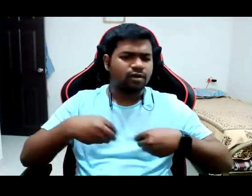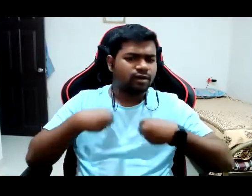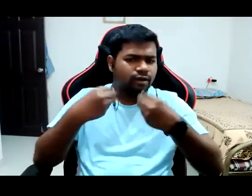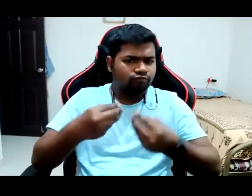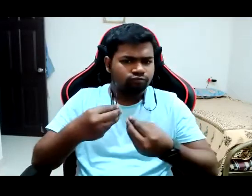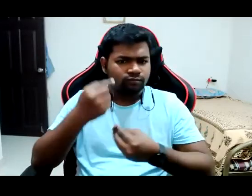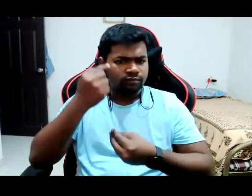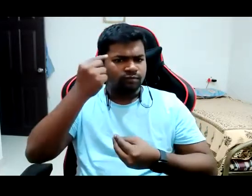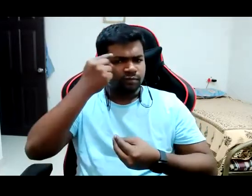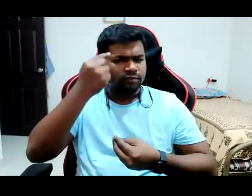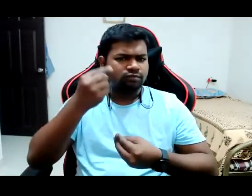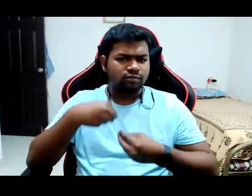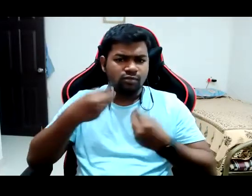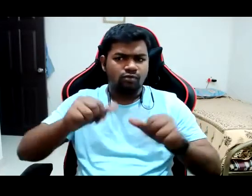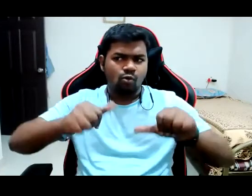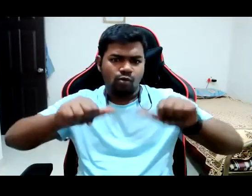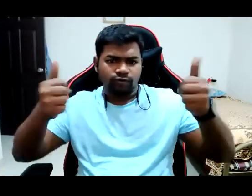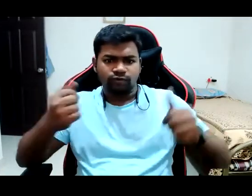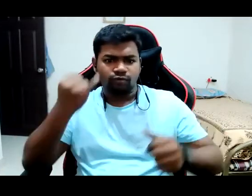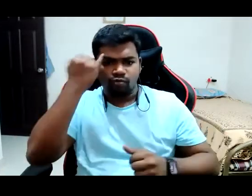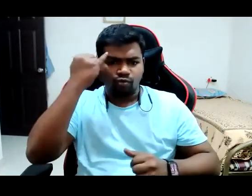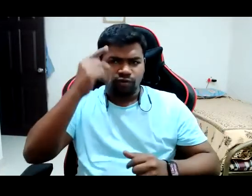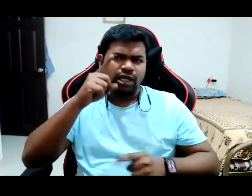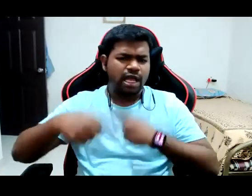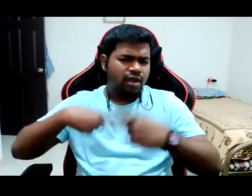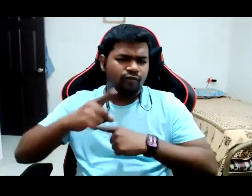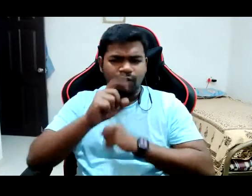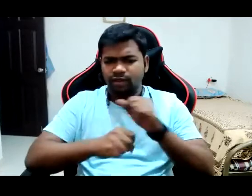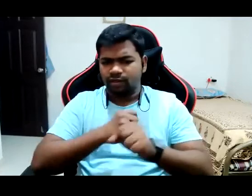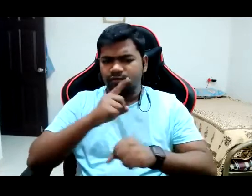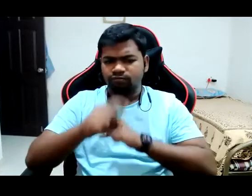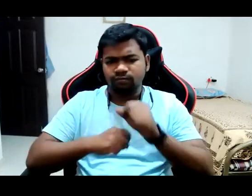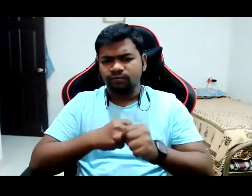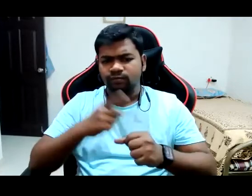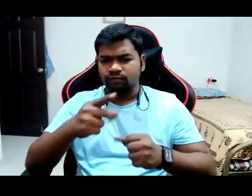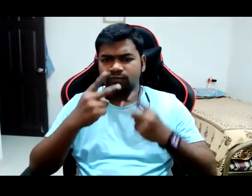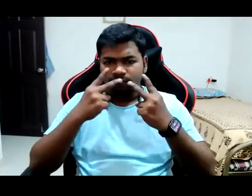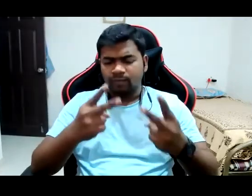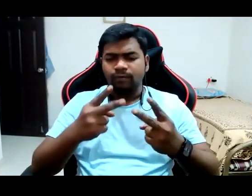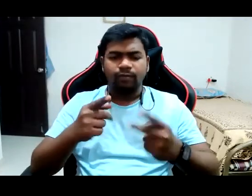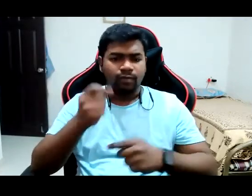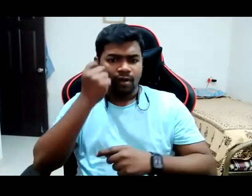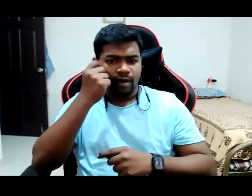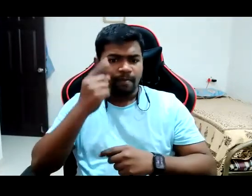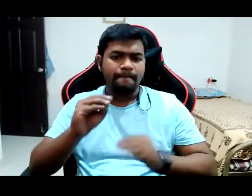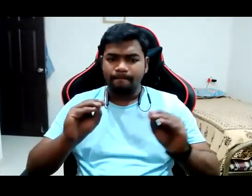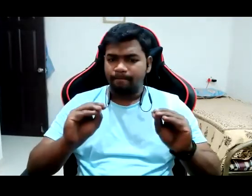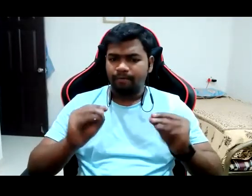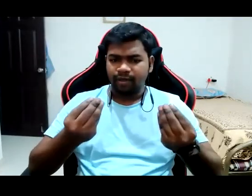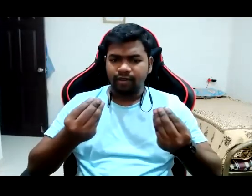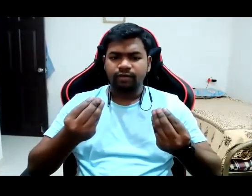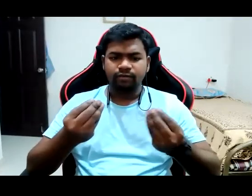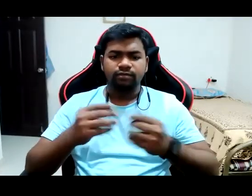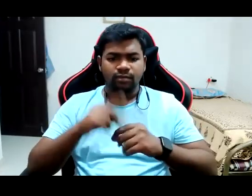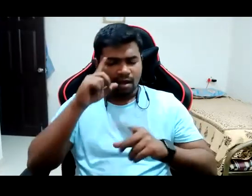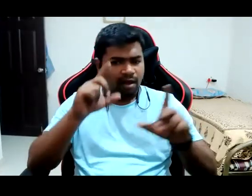of what the winning projects were each year, and just for you to kind of like just help you out, like understand and better get better clarity